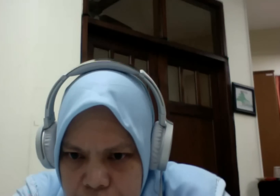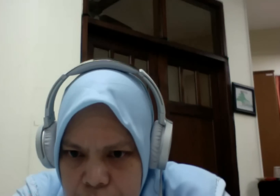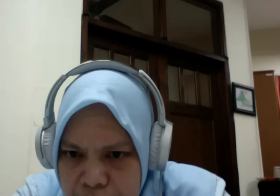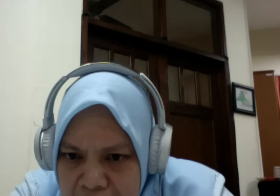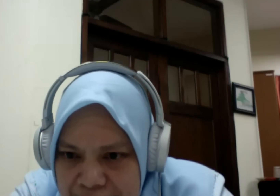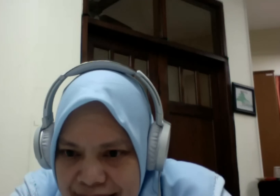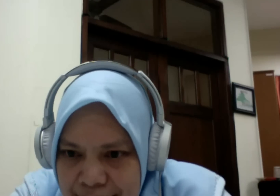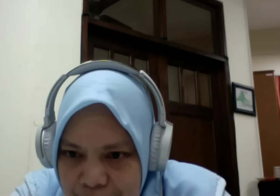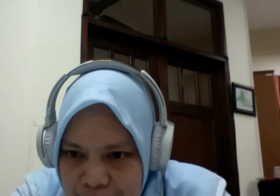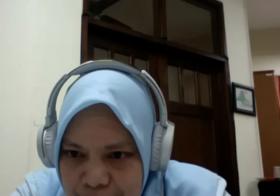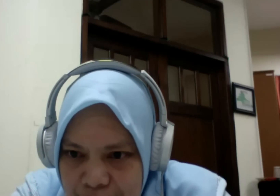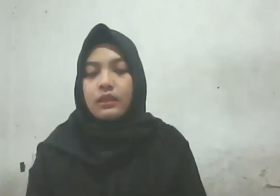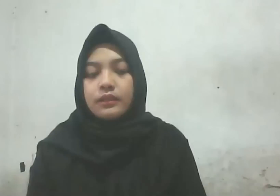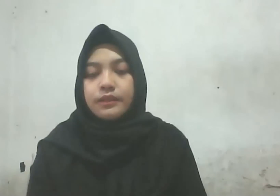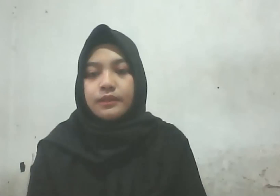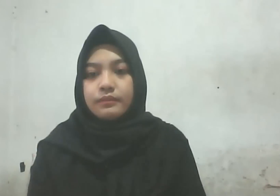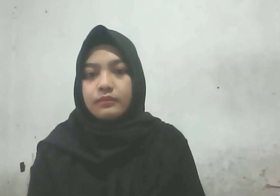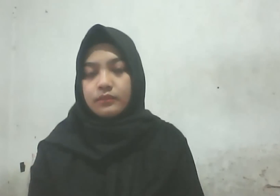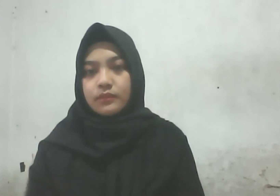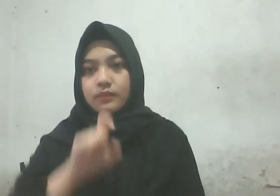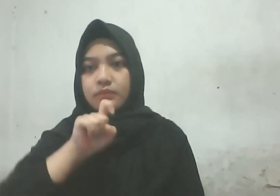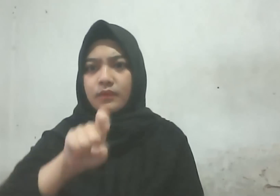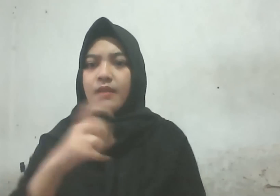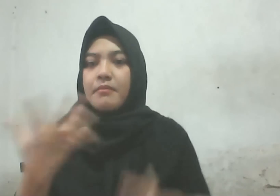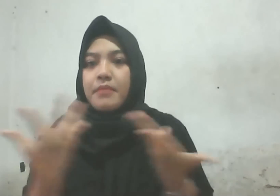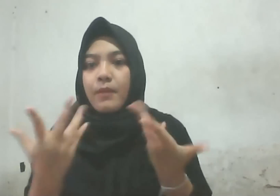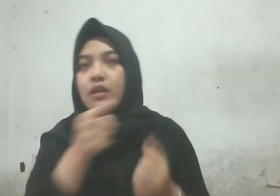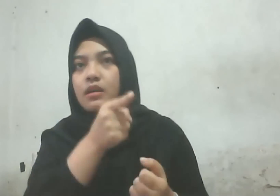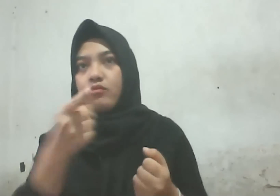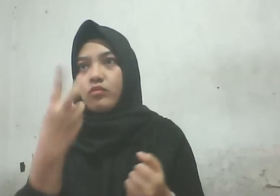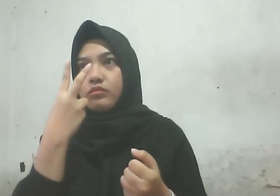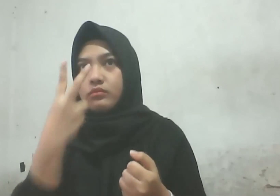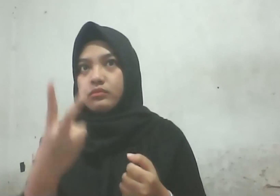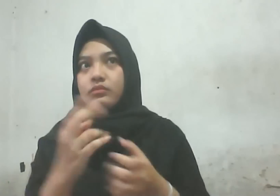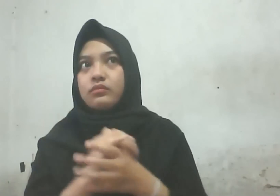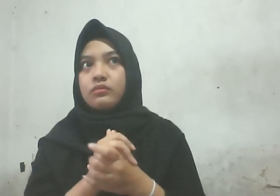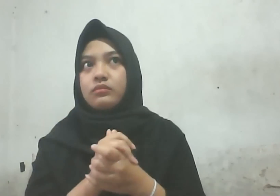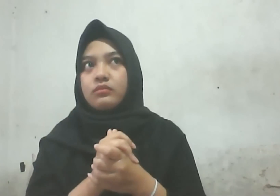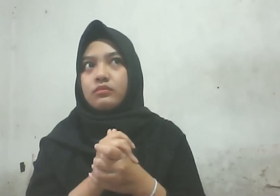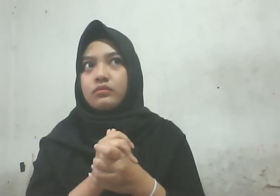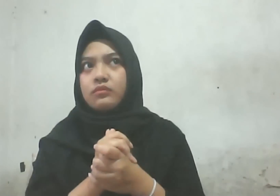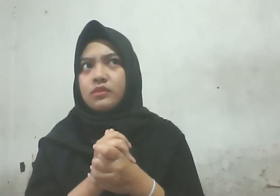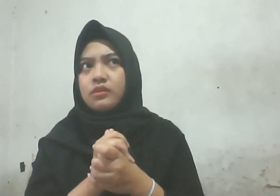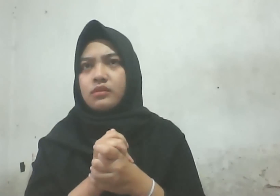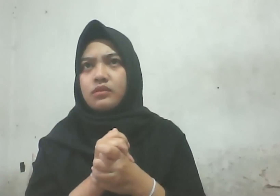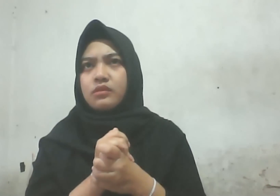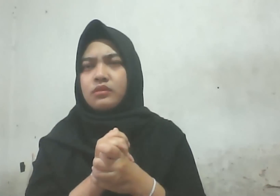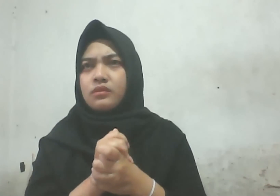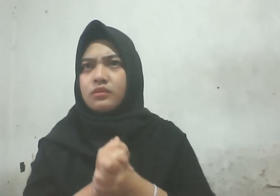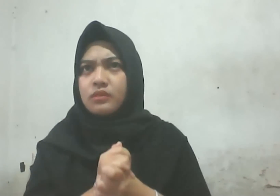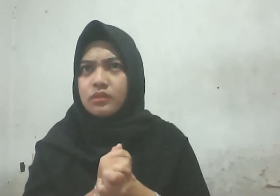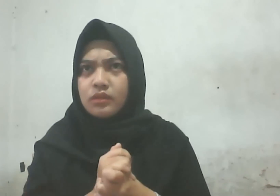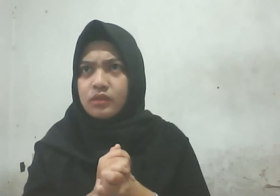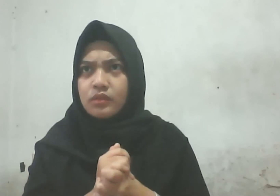I think he asks about how do you see the role of the so-called global north, speaking for the